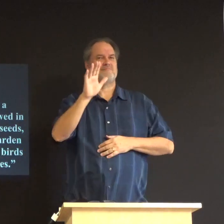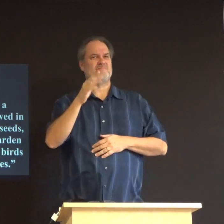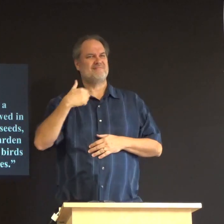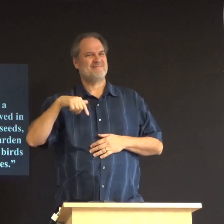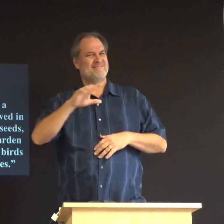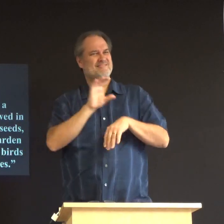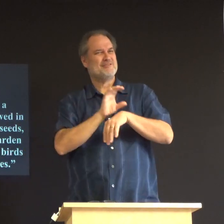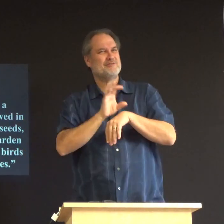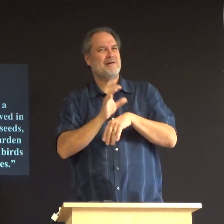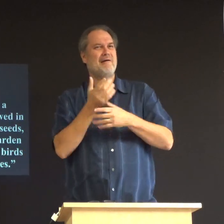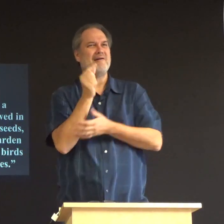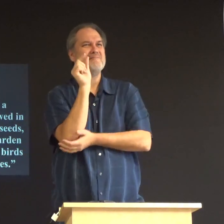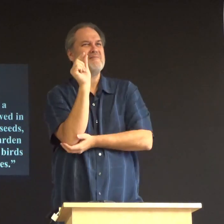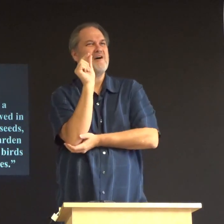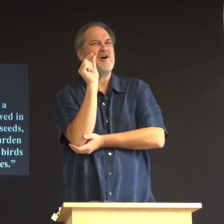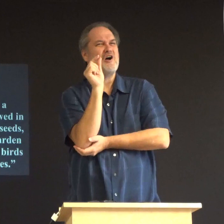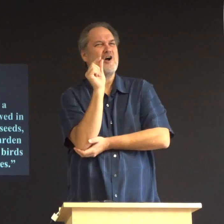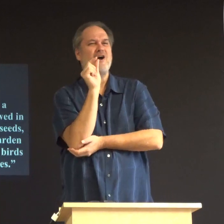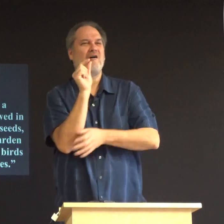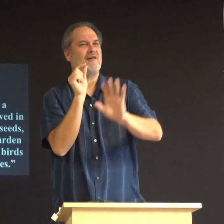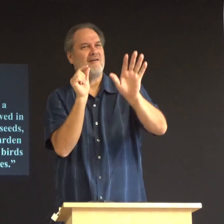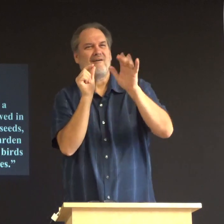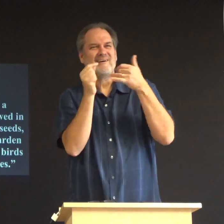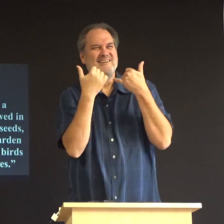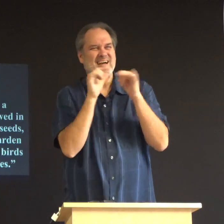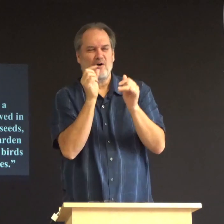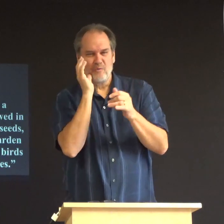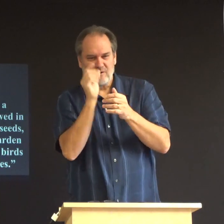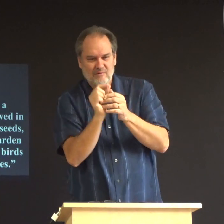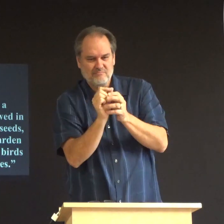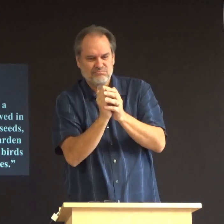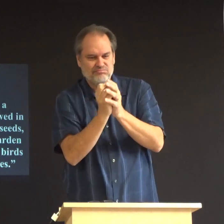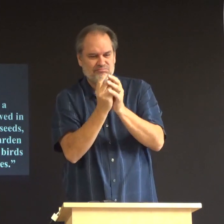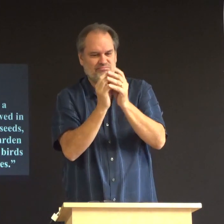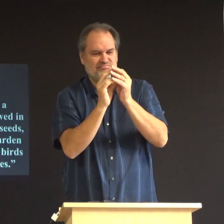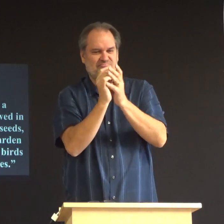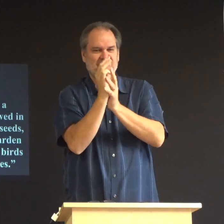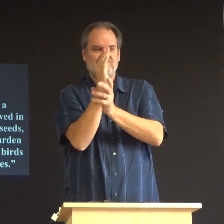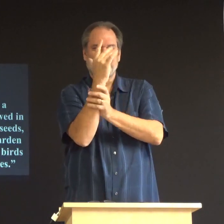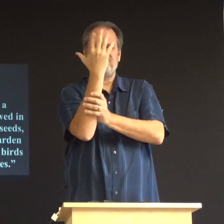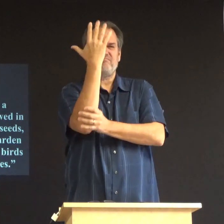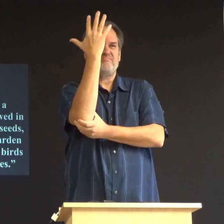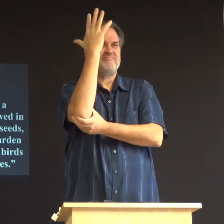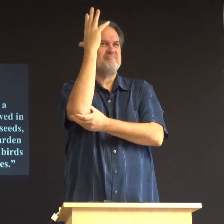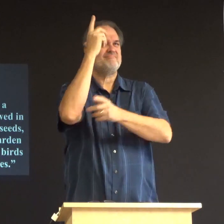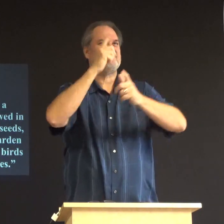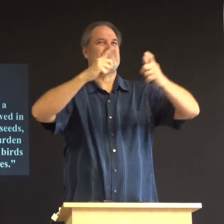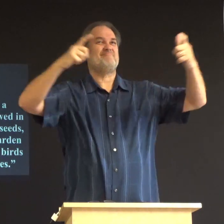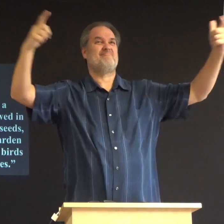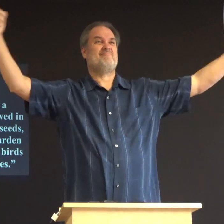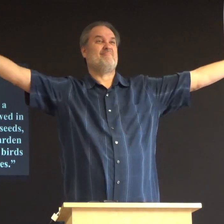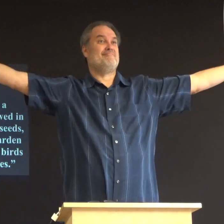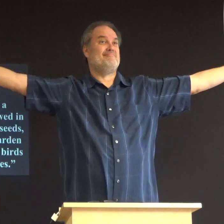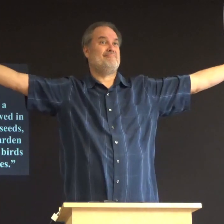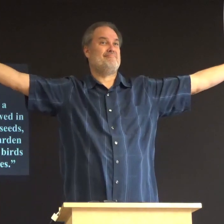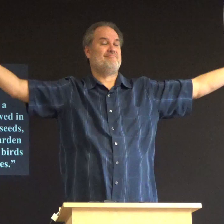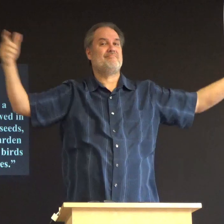Evil has always been around them. The church is small. Even like a mustard seed. But the